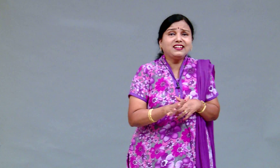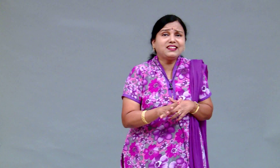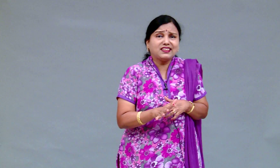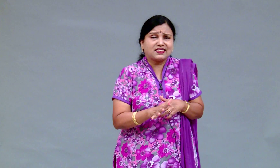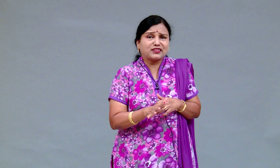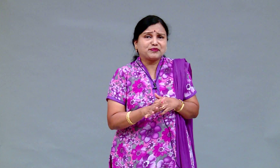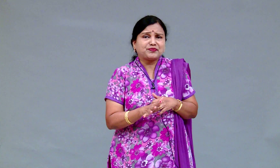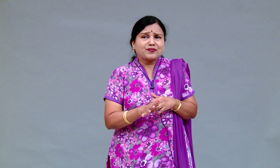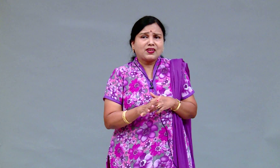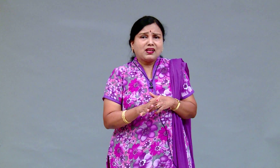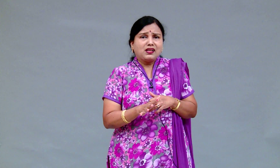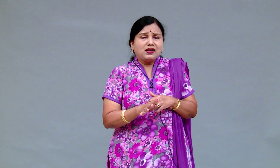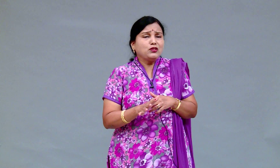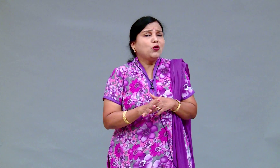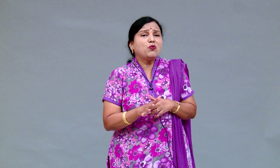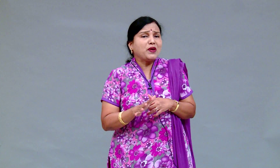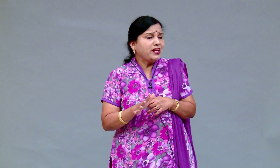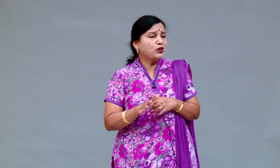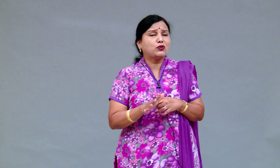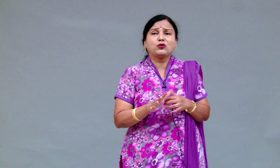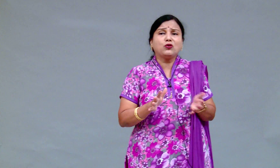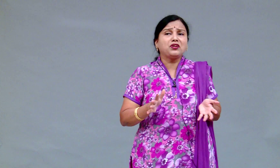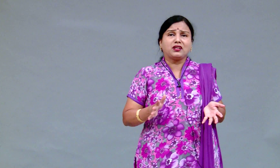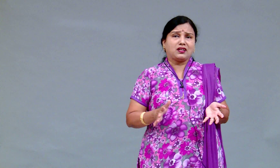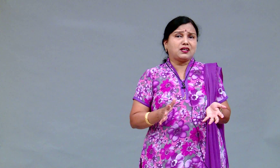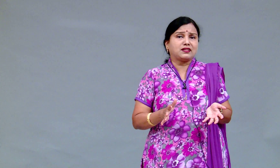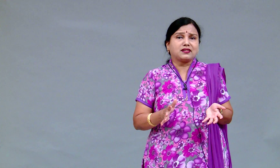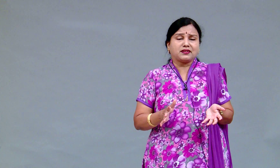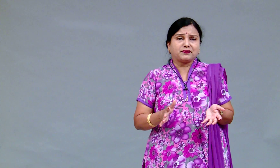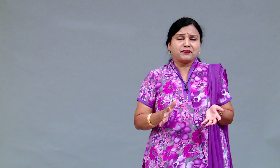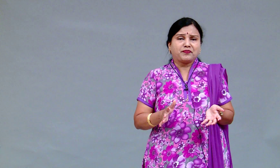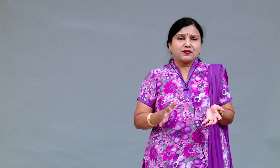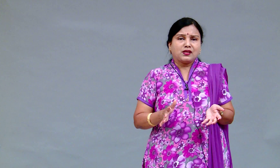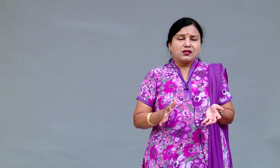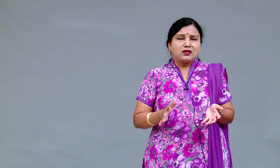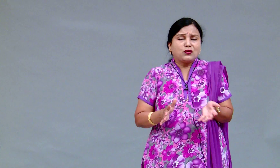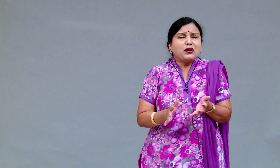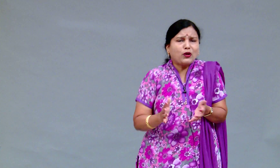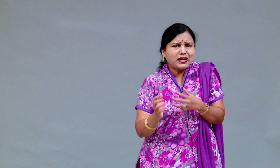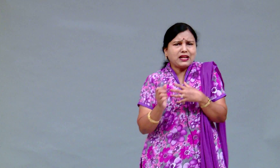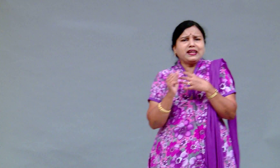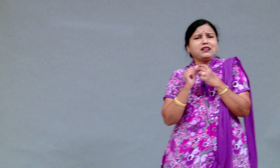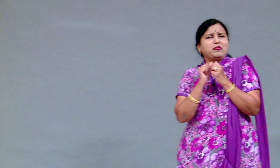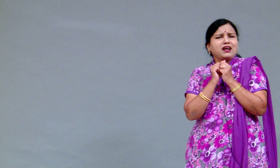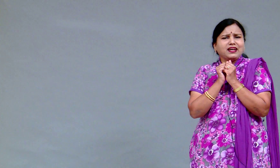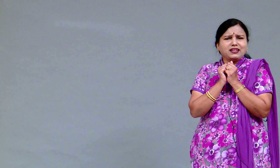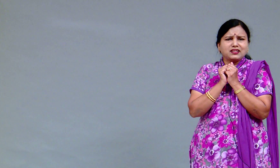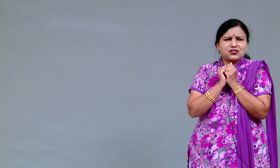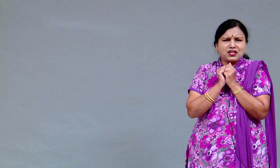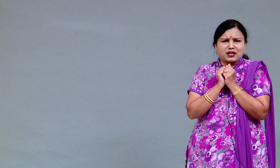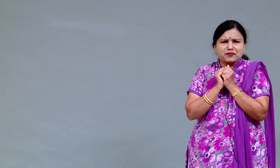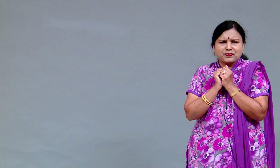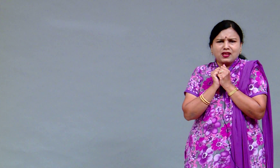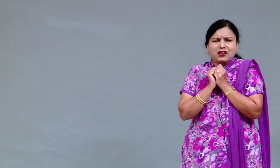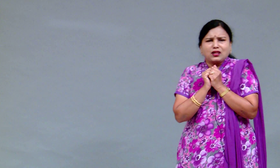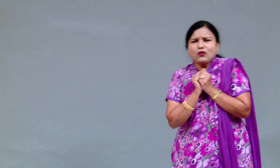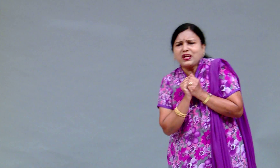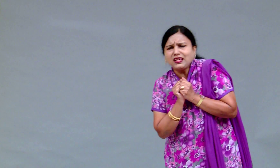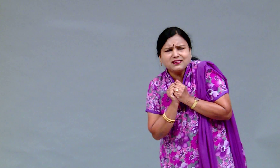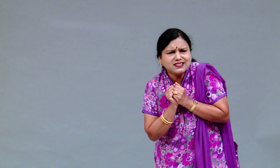hunter. No way he could go near a hunter. So he quickly hid behind a tree, looking this